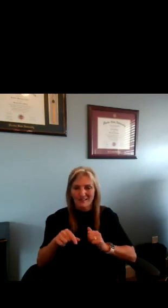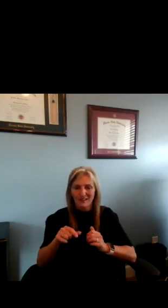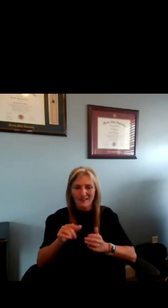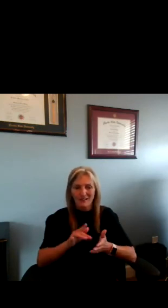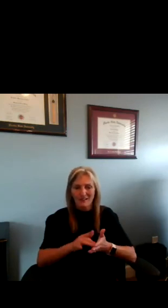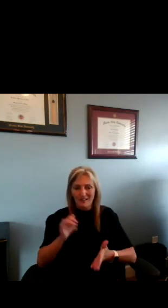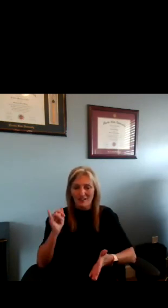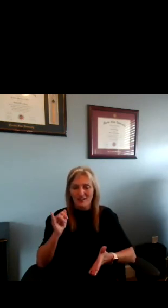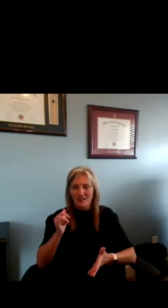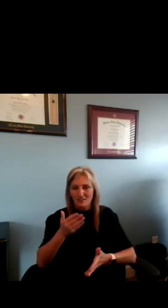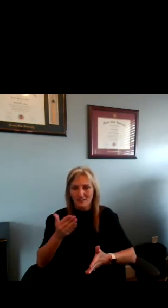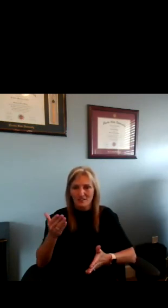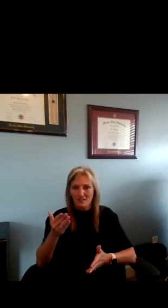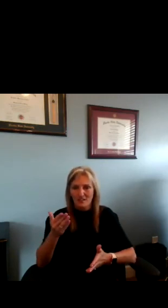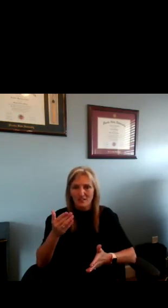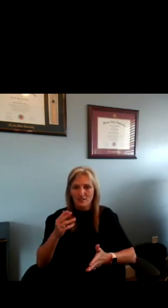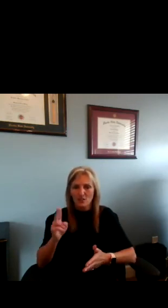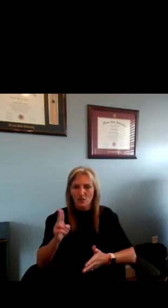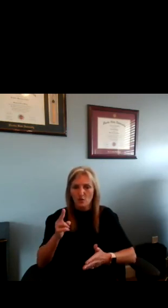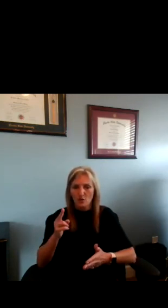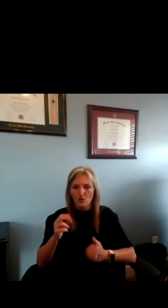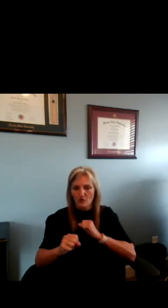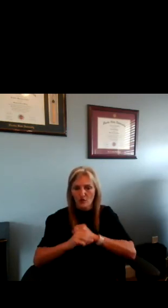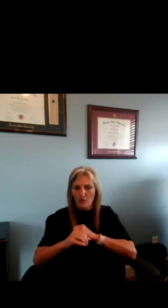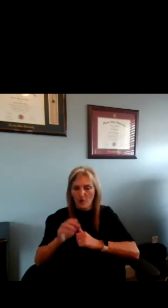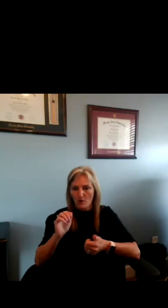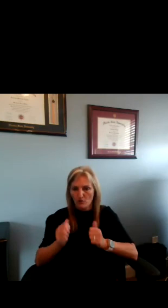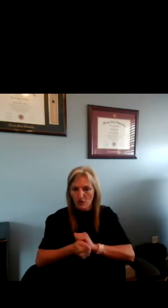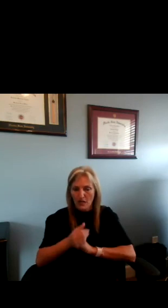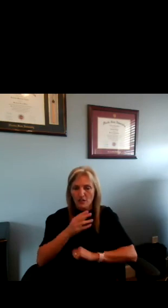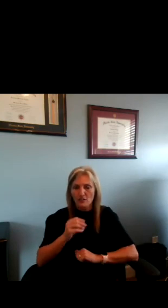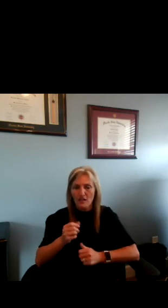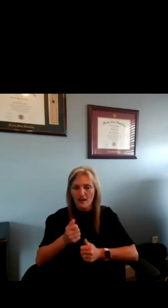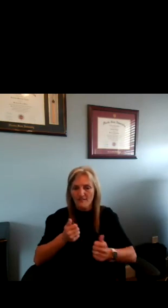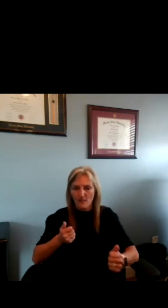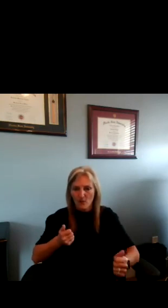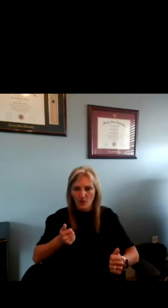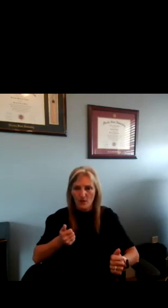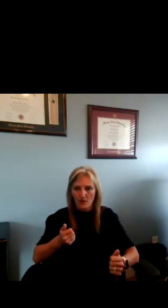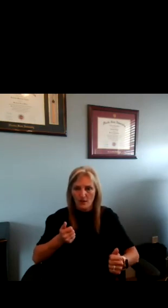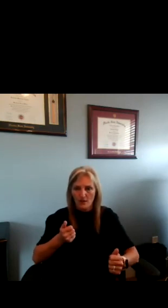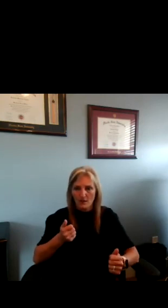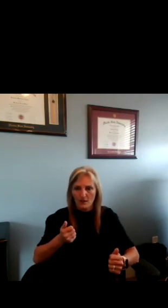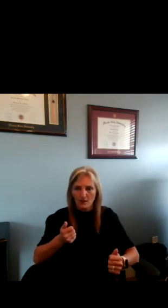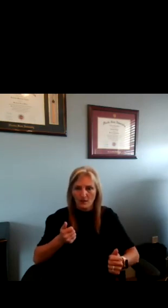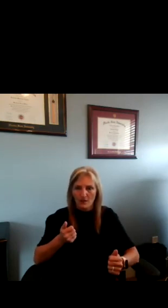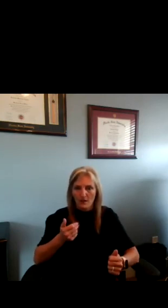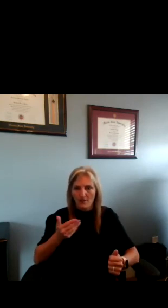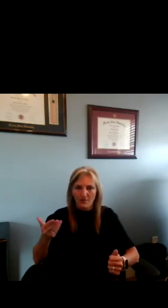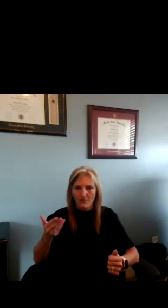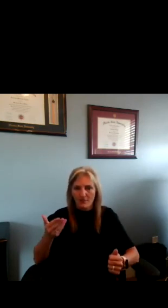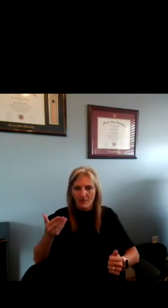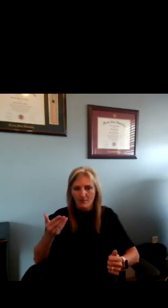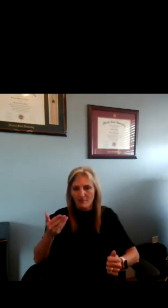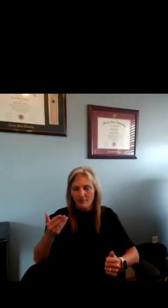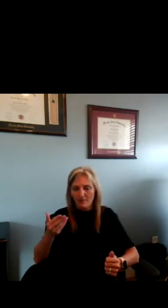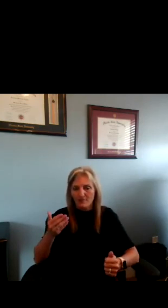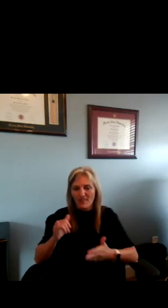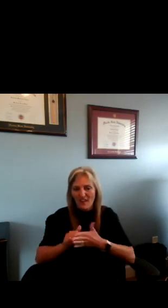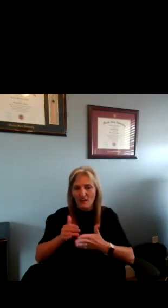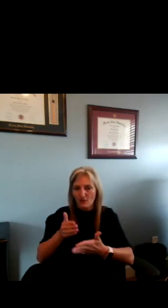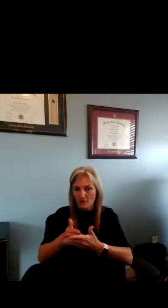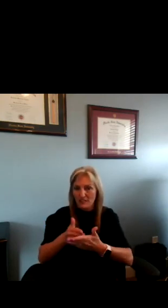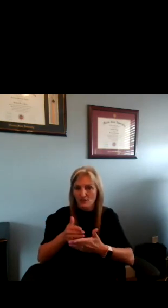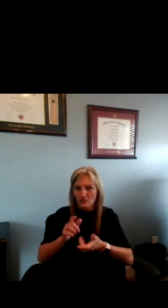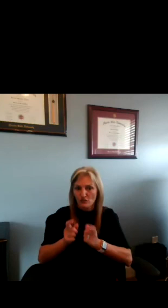of factors that we know to promote change, and then avoid those that we find to be barriers against change. And